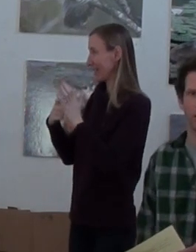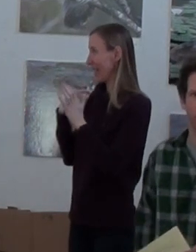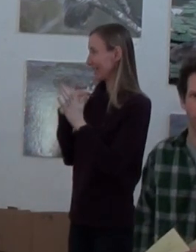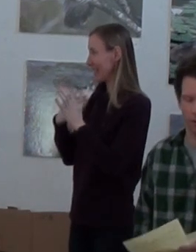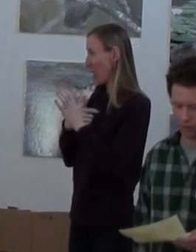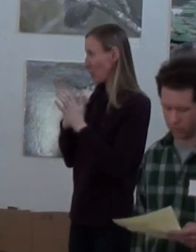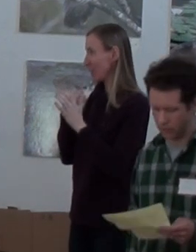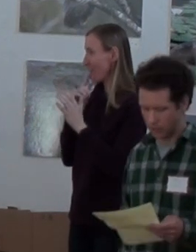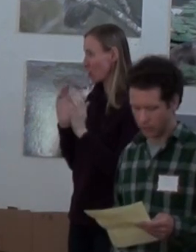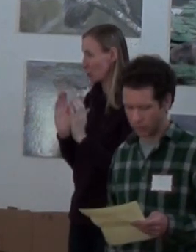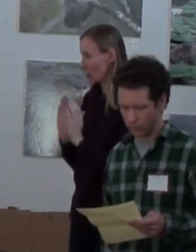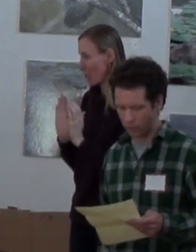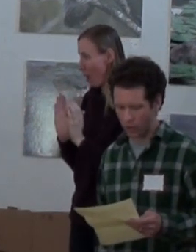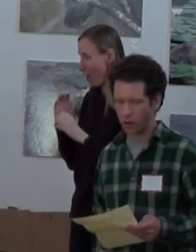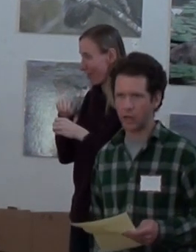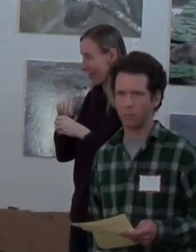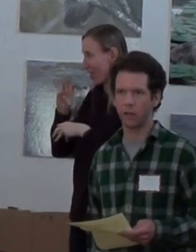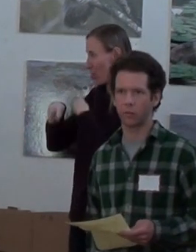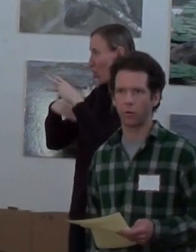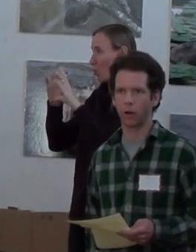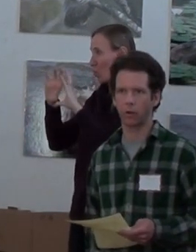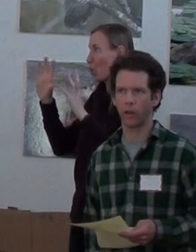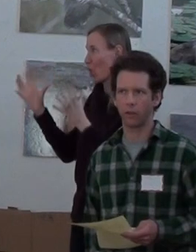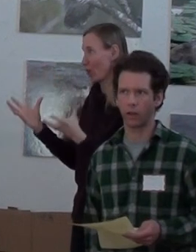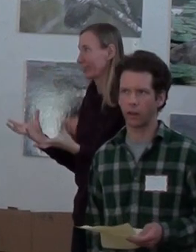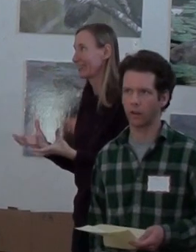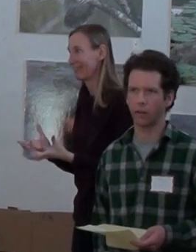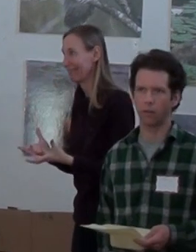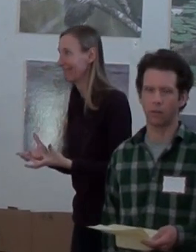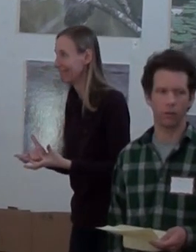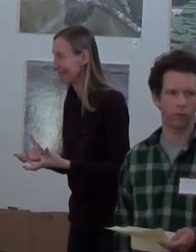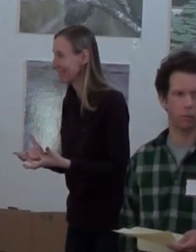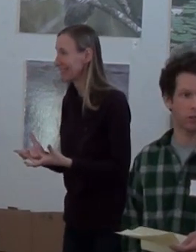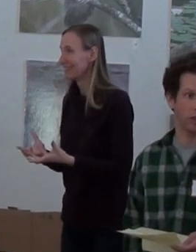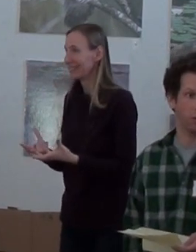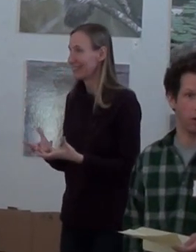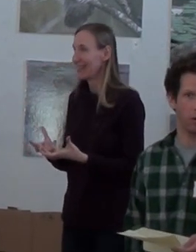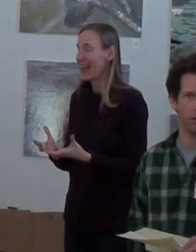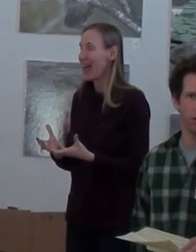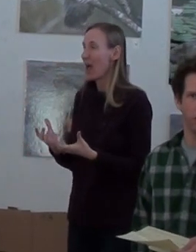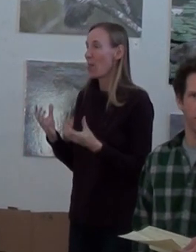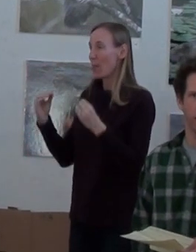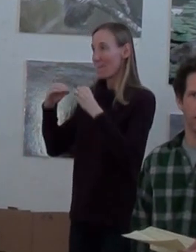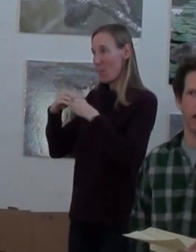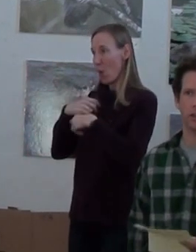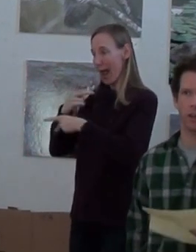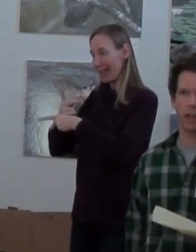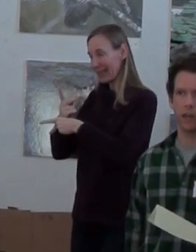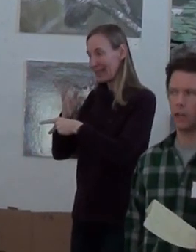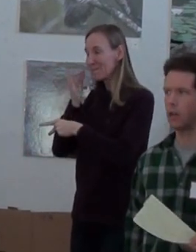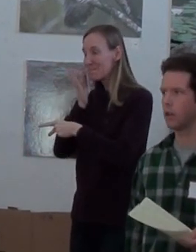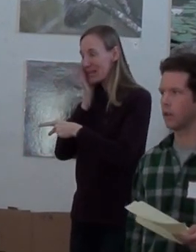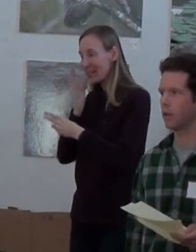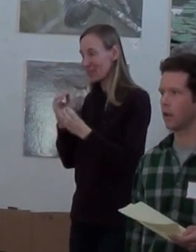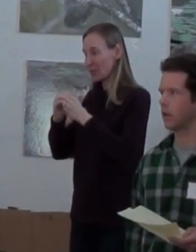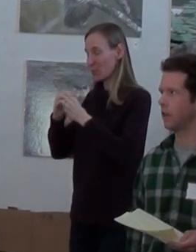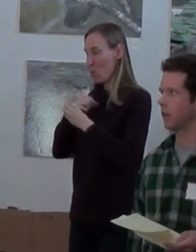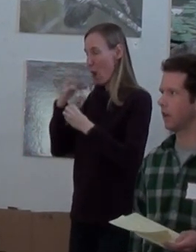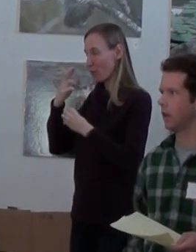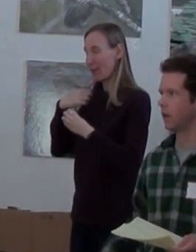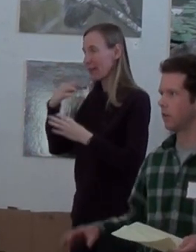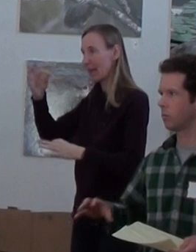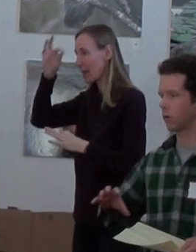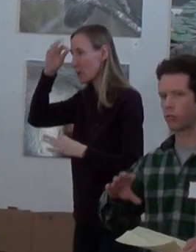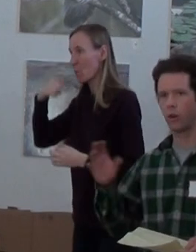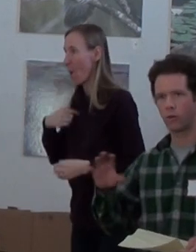of everything else around us. As the longer I kept bees, the more I realized that there's so much I don't know. And actually, the idea